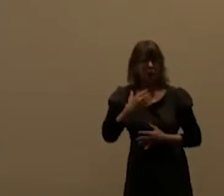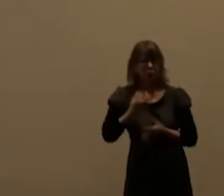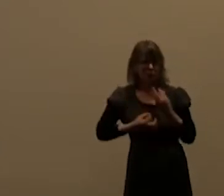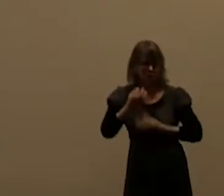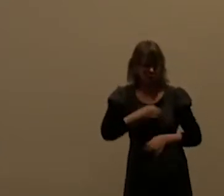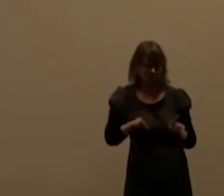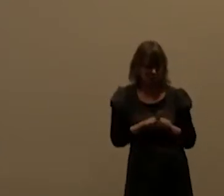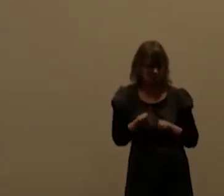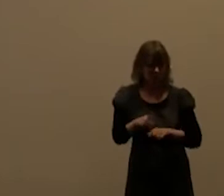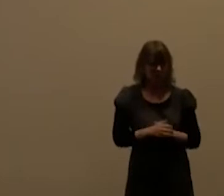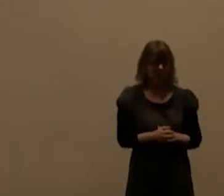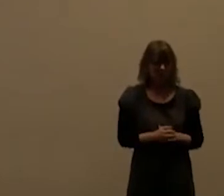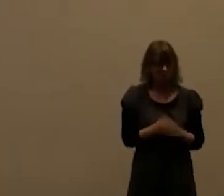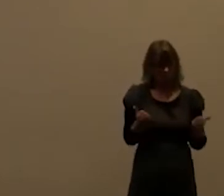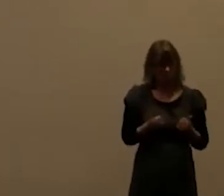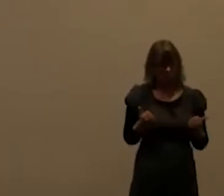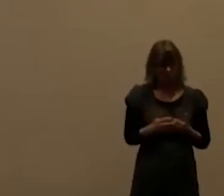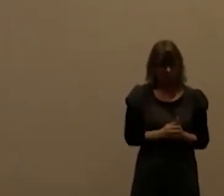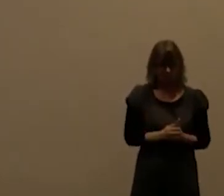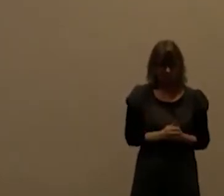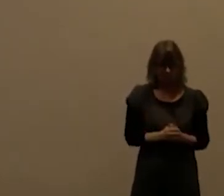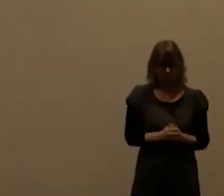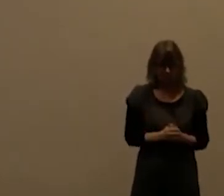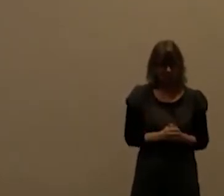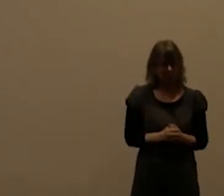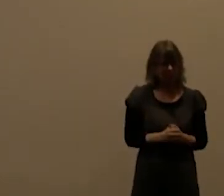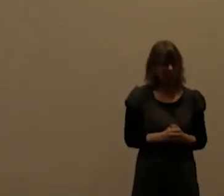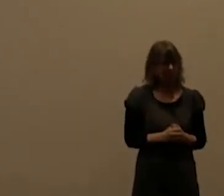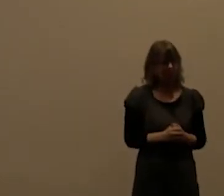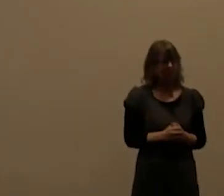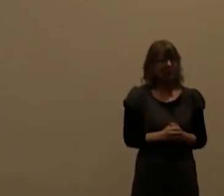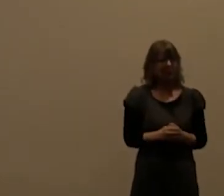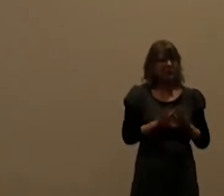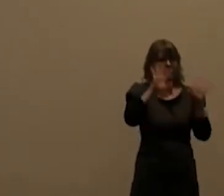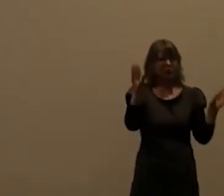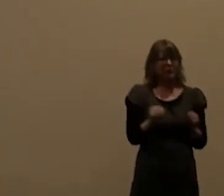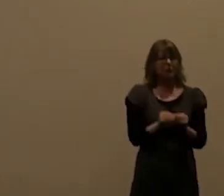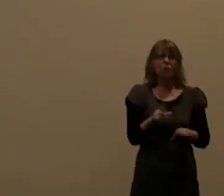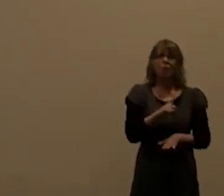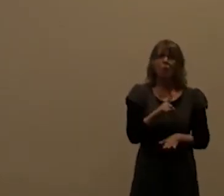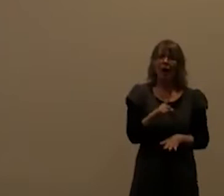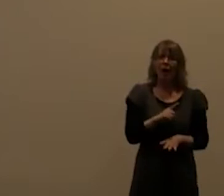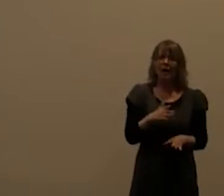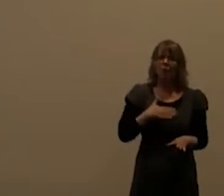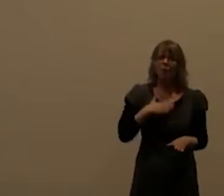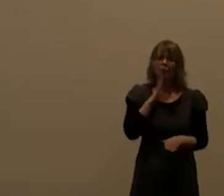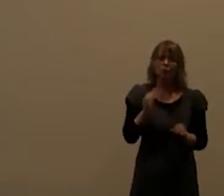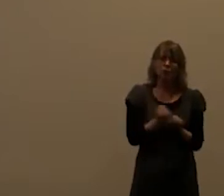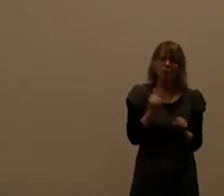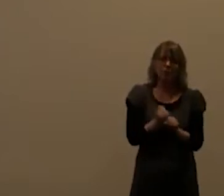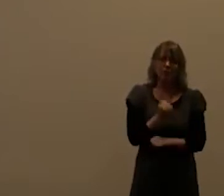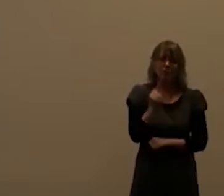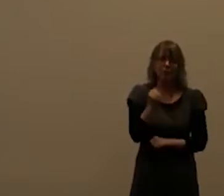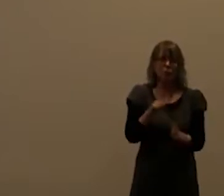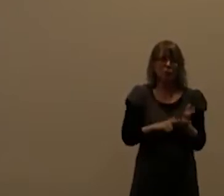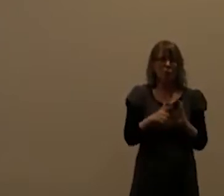So looks like we're doing good there. So again, just to kind of summarize, why would we want to build low-code